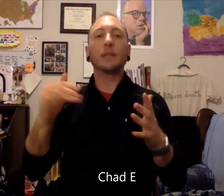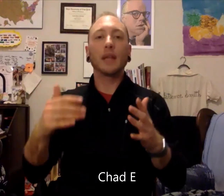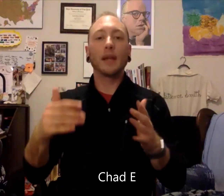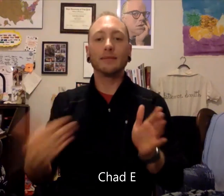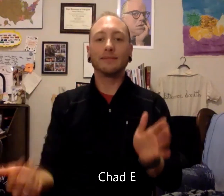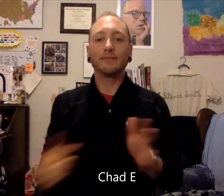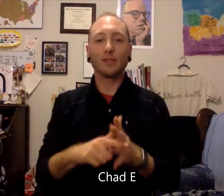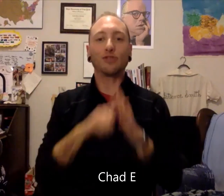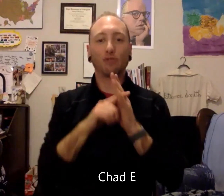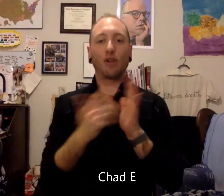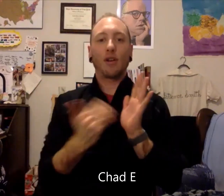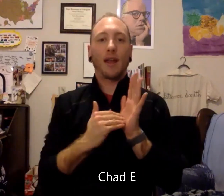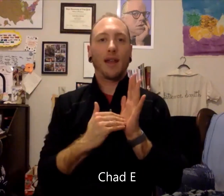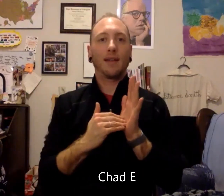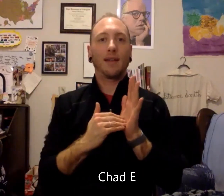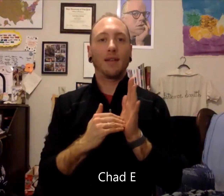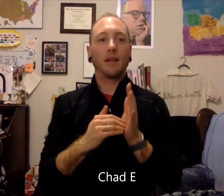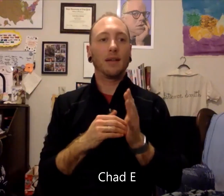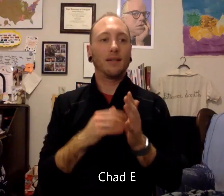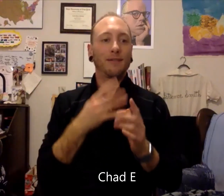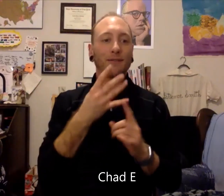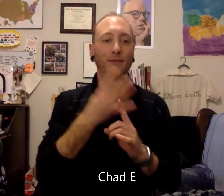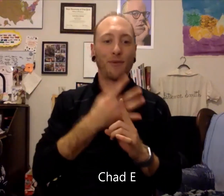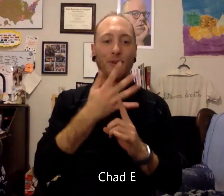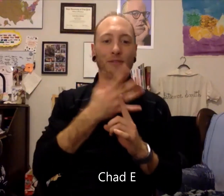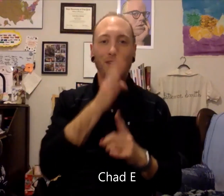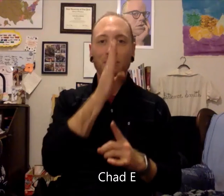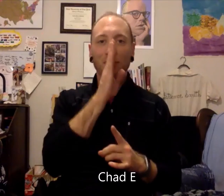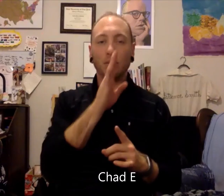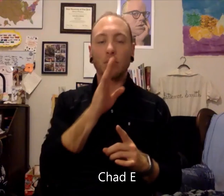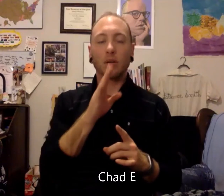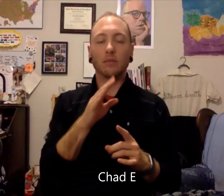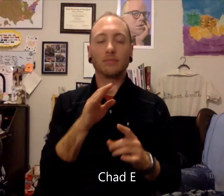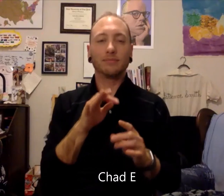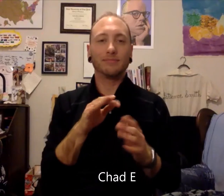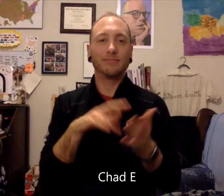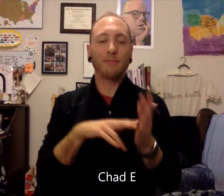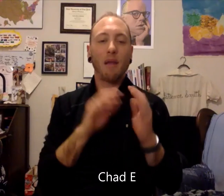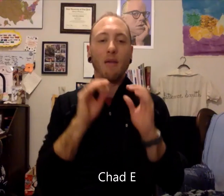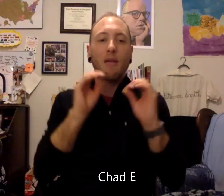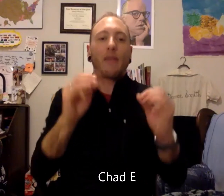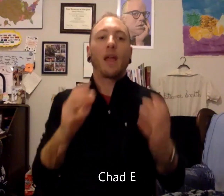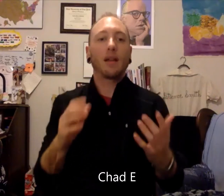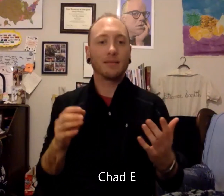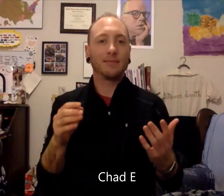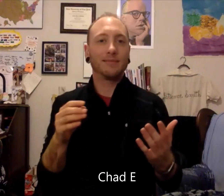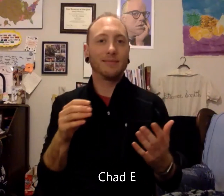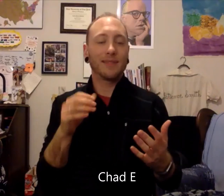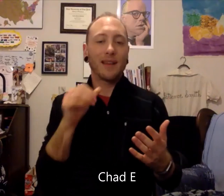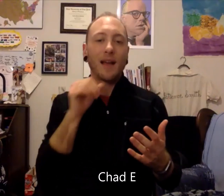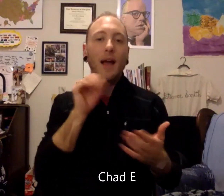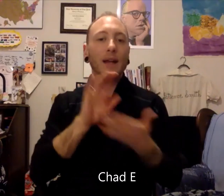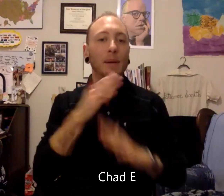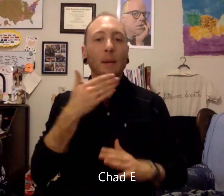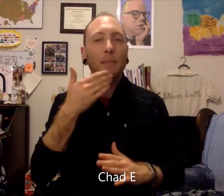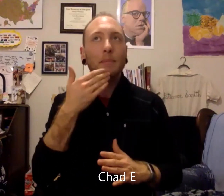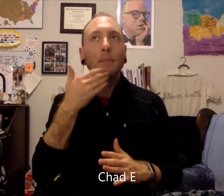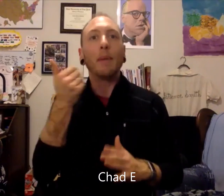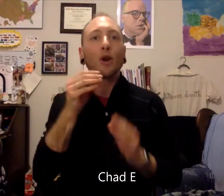didn't do anything to make drinking better or more successful. And so my drinking went on like